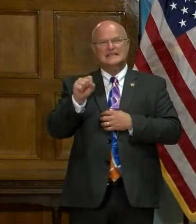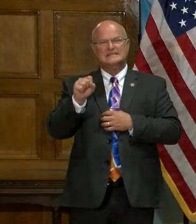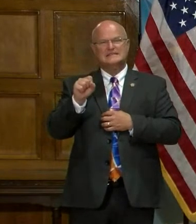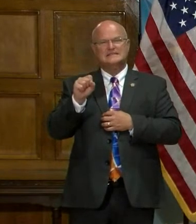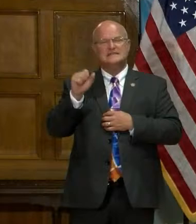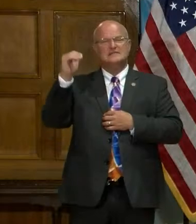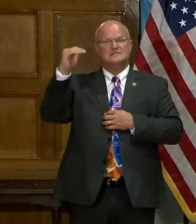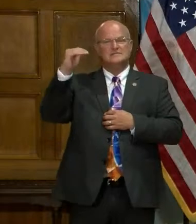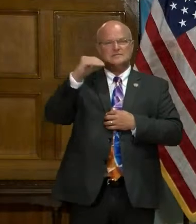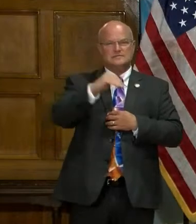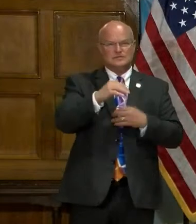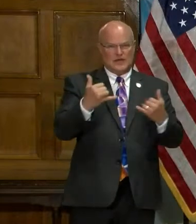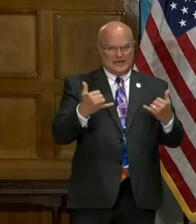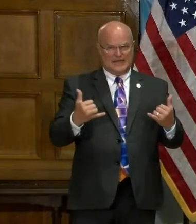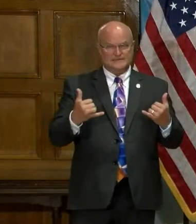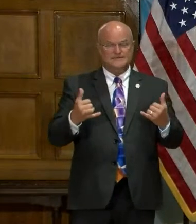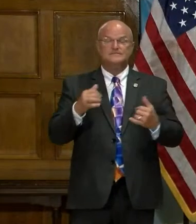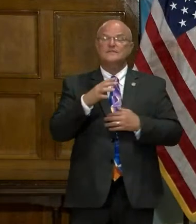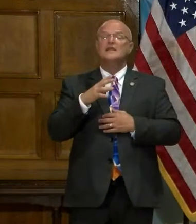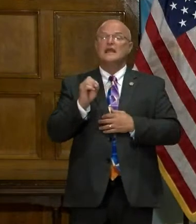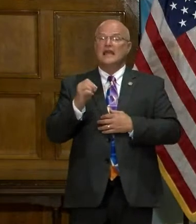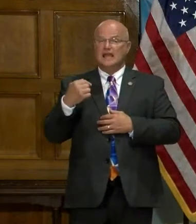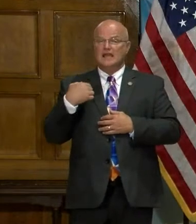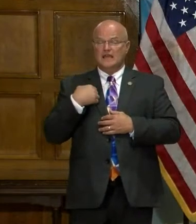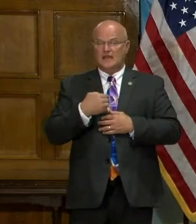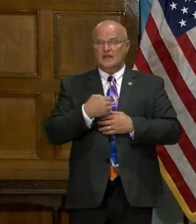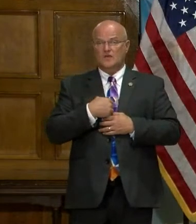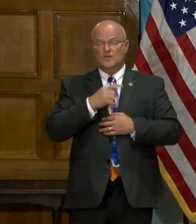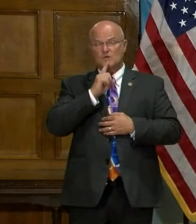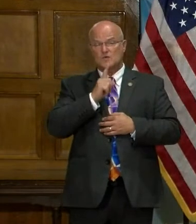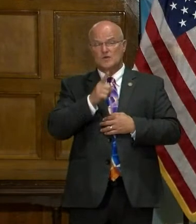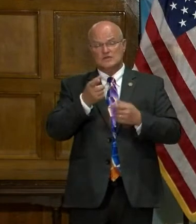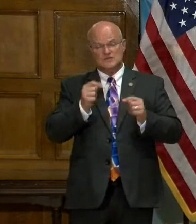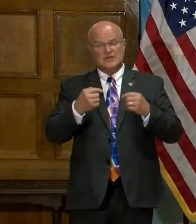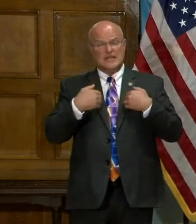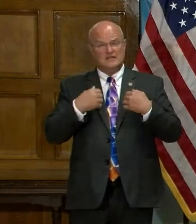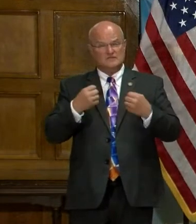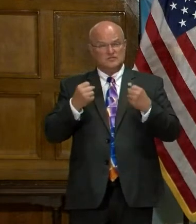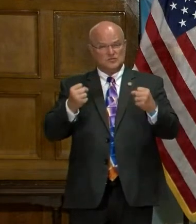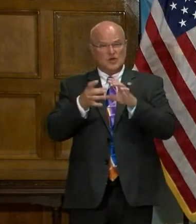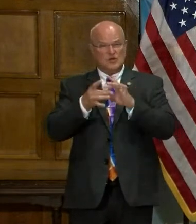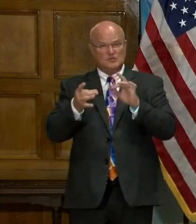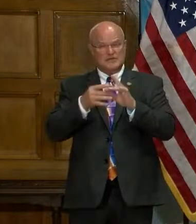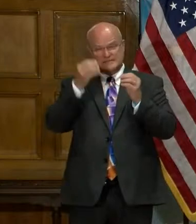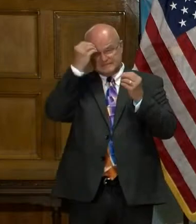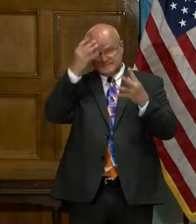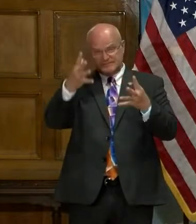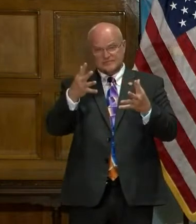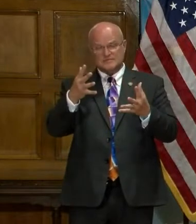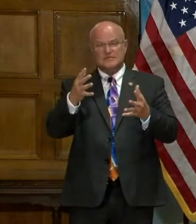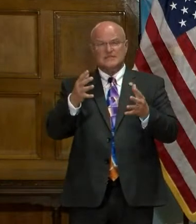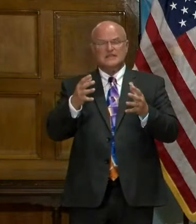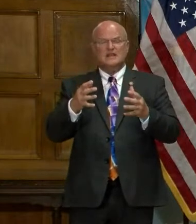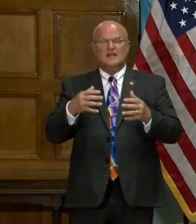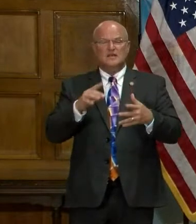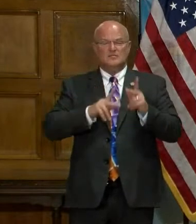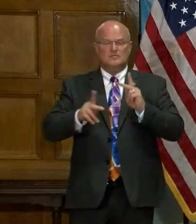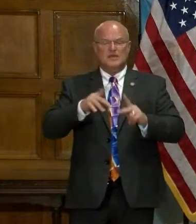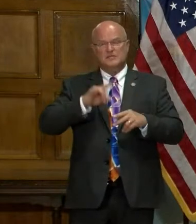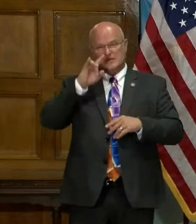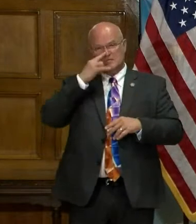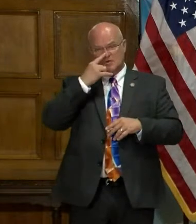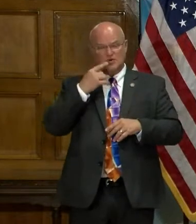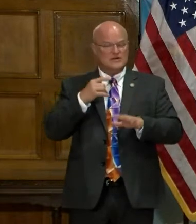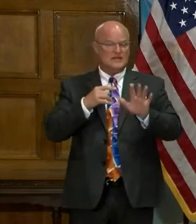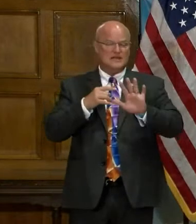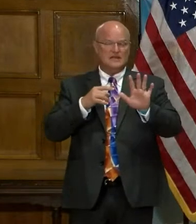going in a better direction. We've really tried to have a strong message to reduce complacency and to